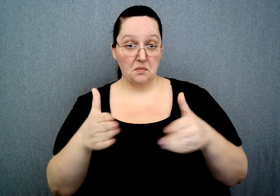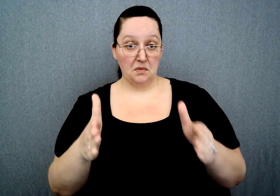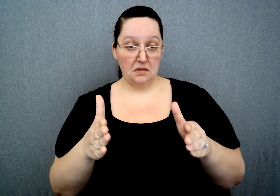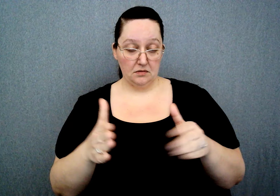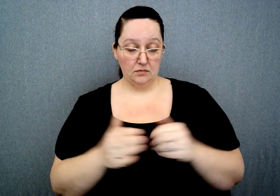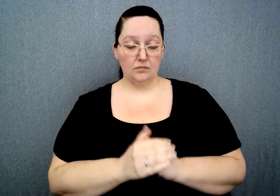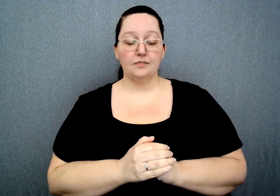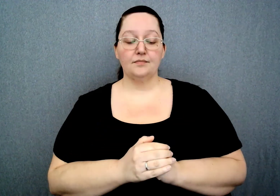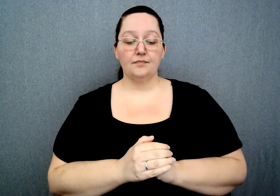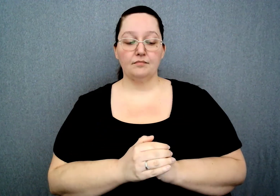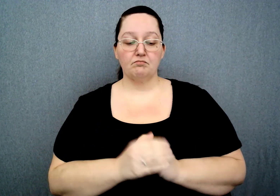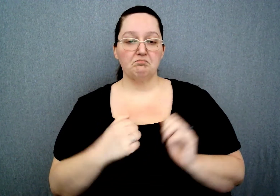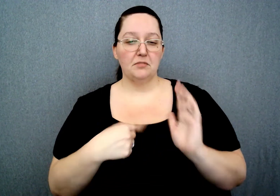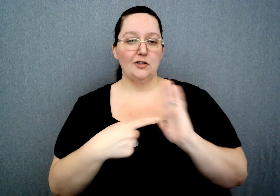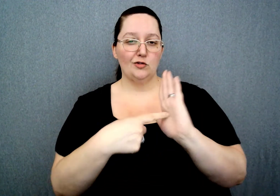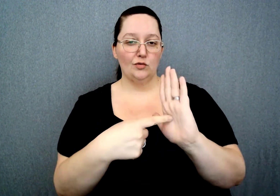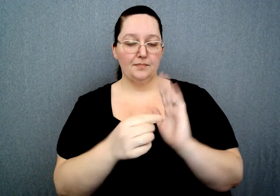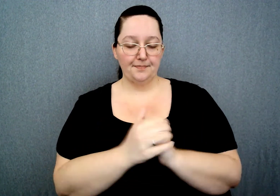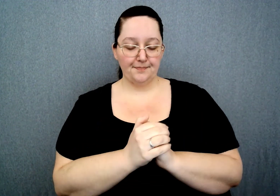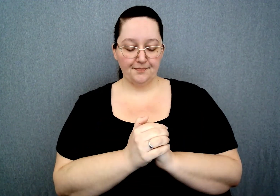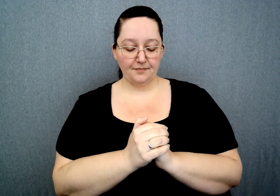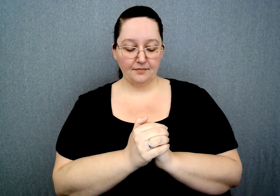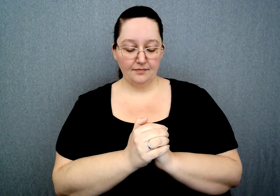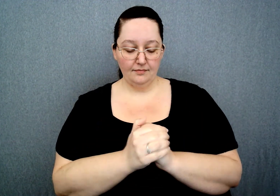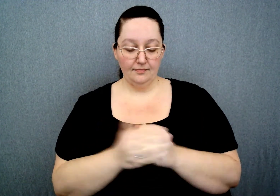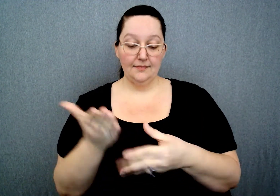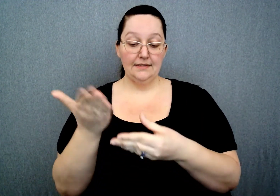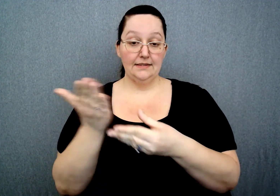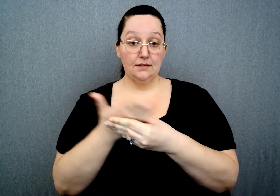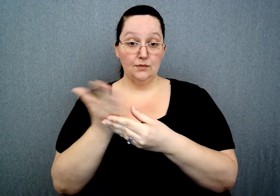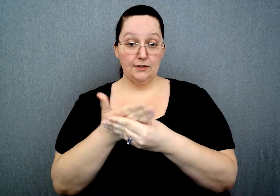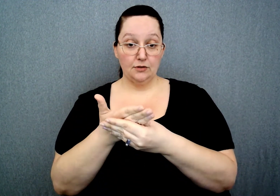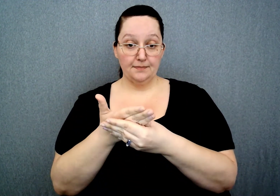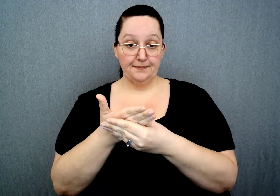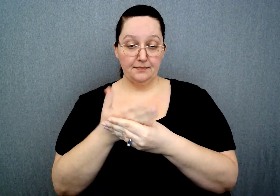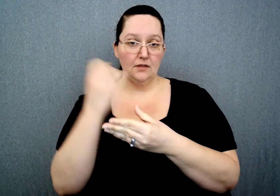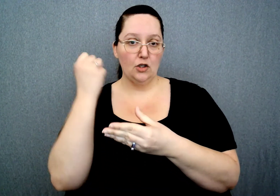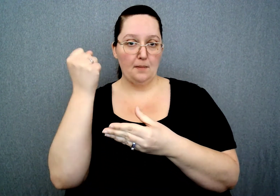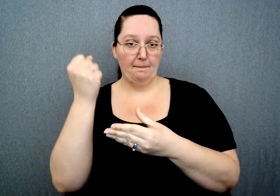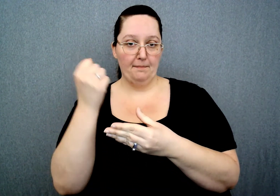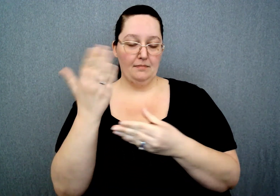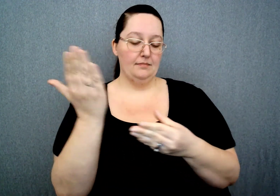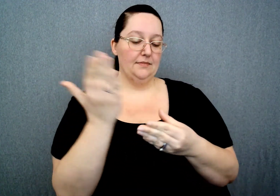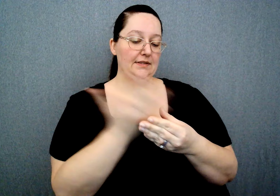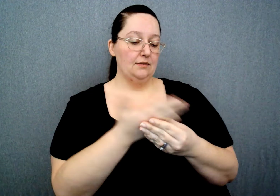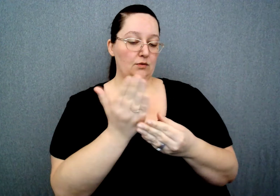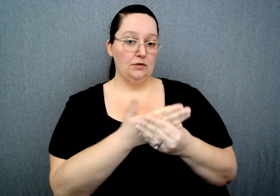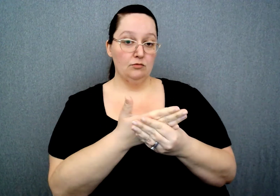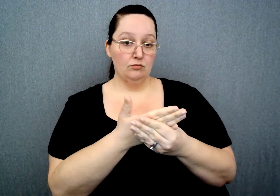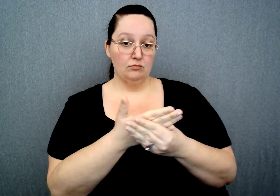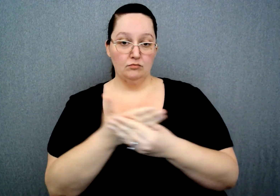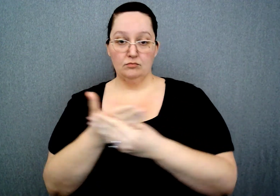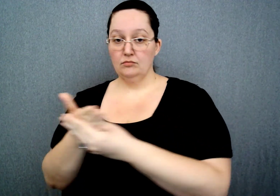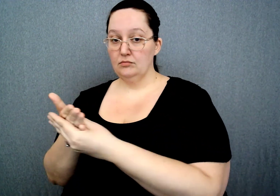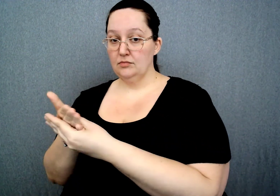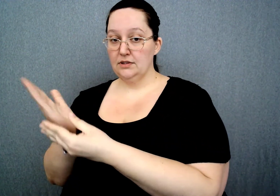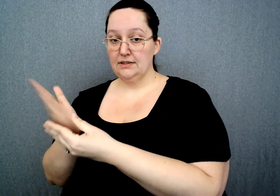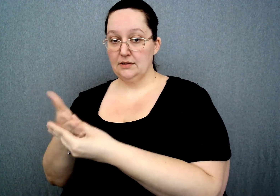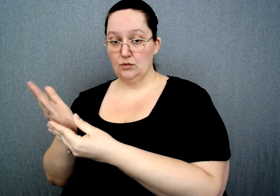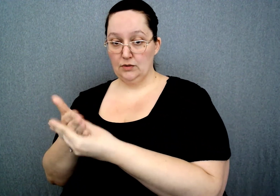There are 3 different ways you can sign sandwich, and I will show you the ones I know. Sandwich, your dominant is going to be chopping into a non-dominant